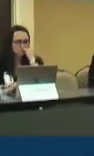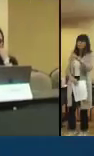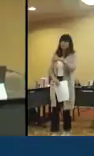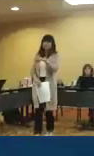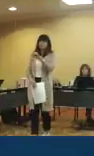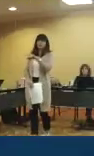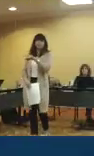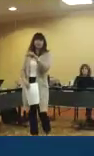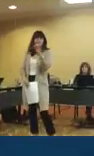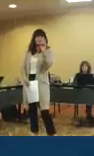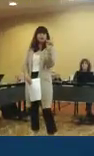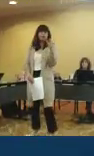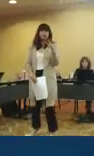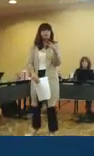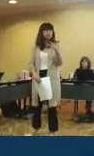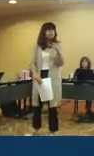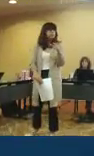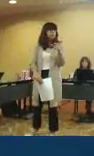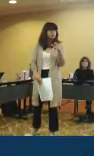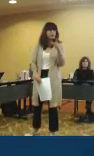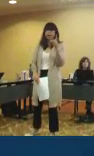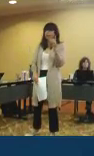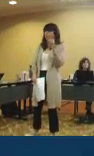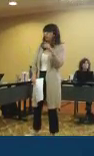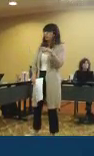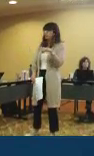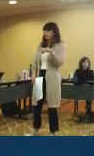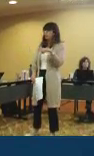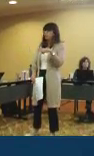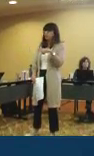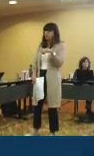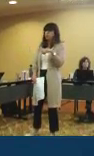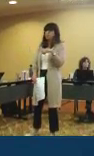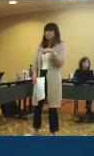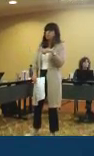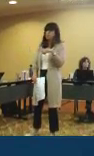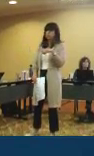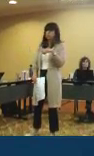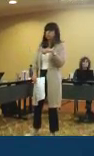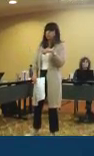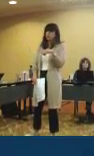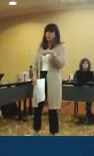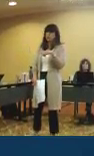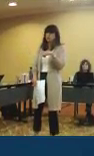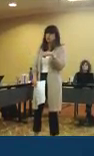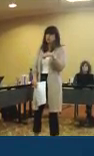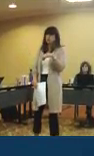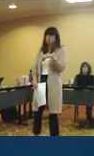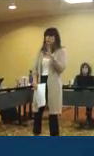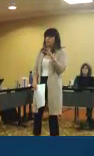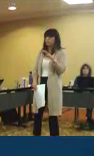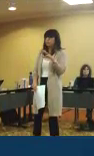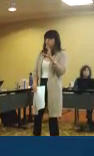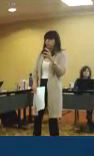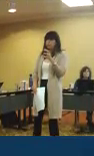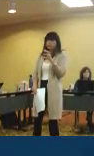Thanks, Tisha. I want to pause there really quick. Do any CRIS committee members have questions for Tisha about that rule